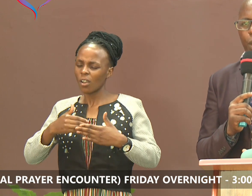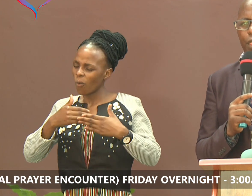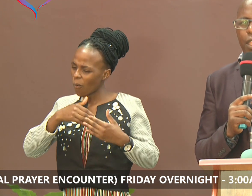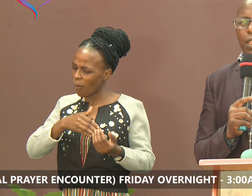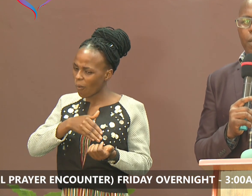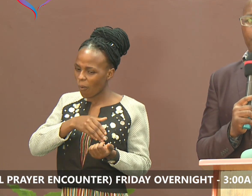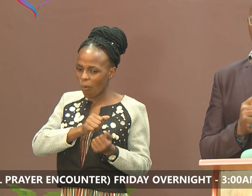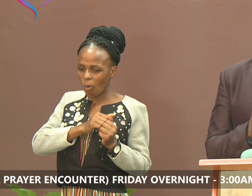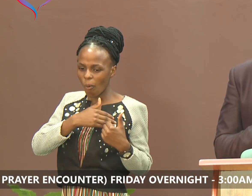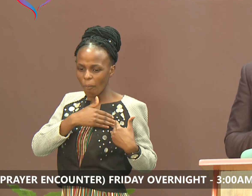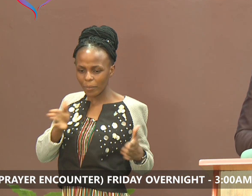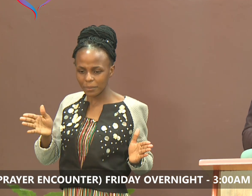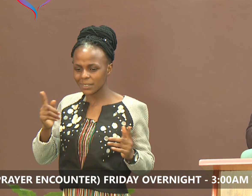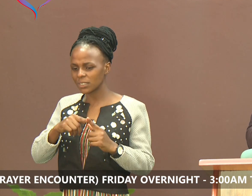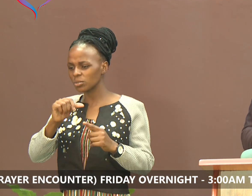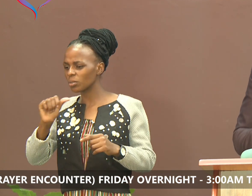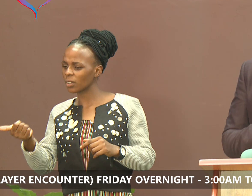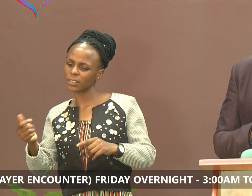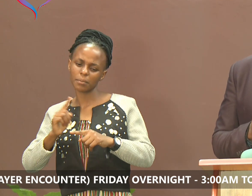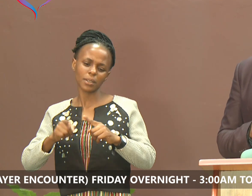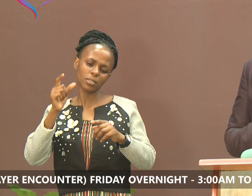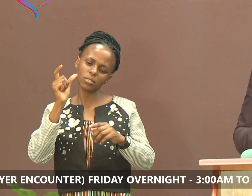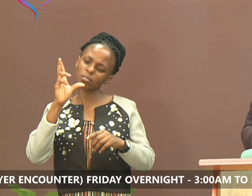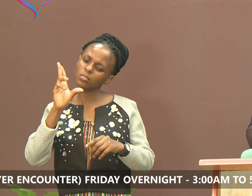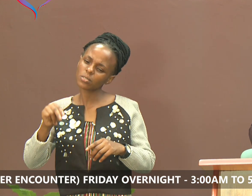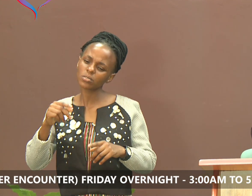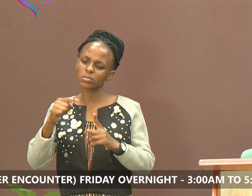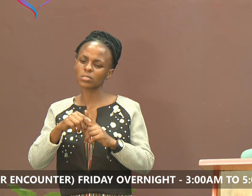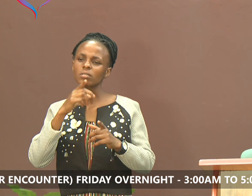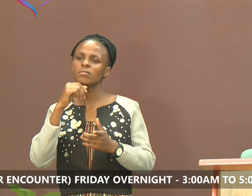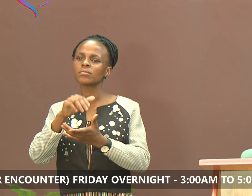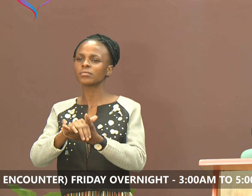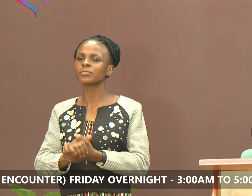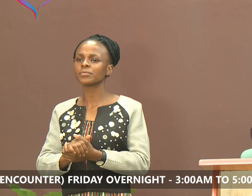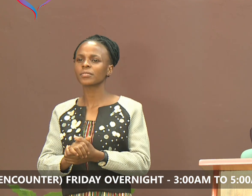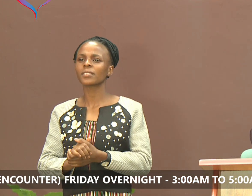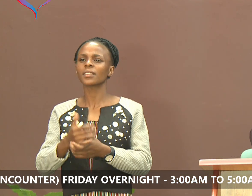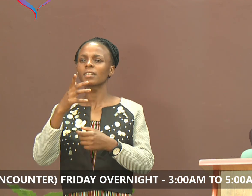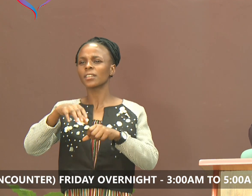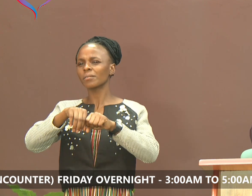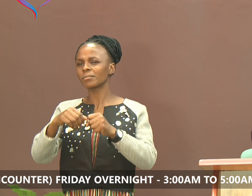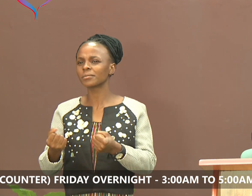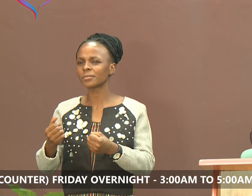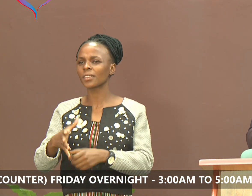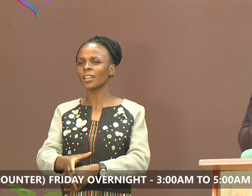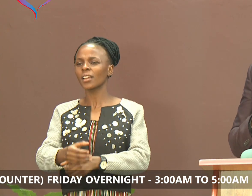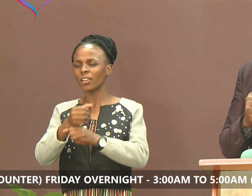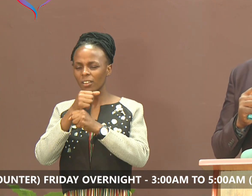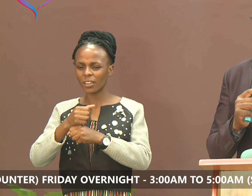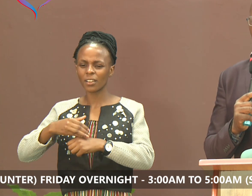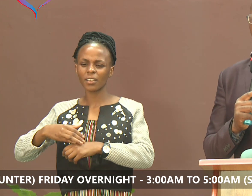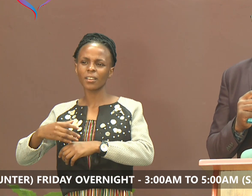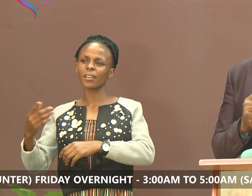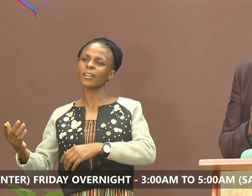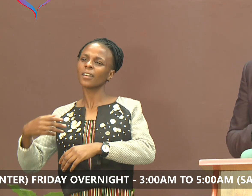you stay with. Weguddewo eri abalala naye teweguddewo eri onaakuli okumpi. You're breaking trust day in, day out. You have to say sorry. Sorries are